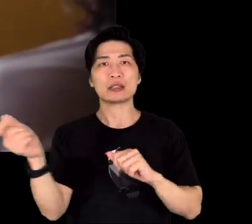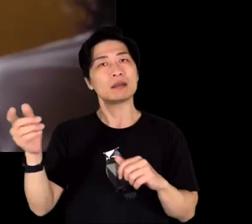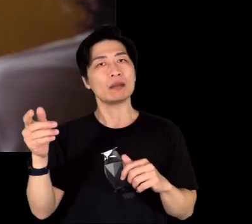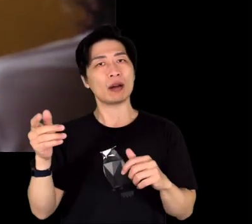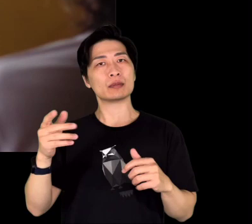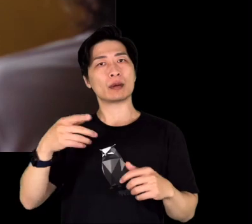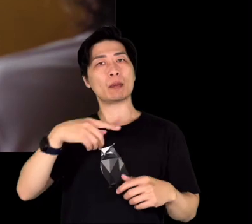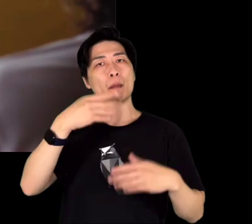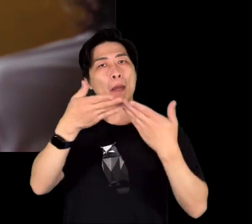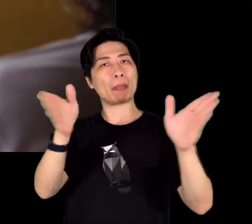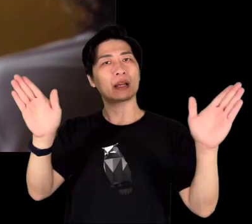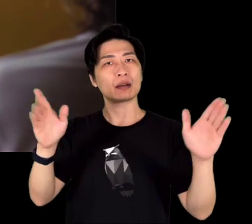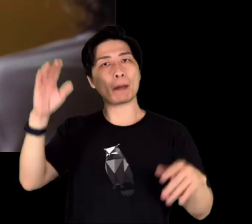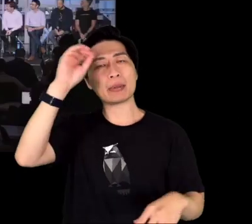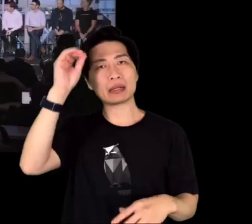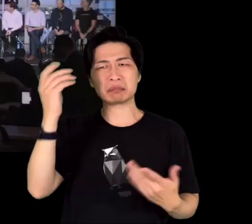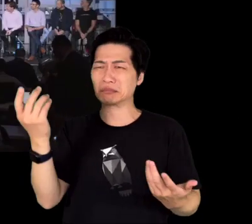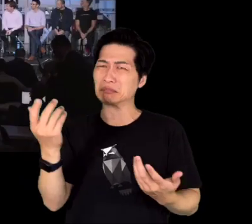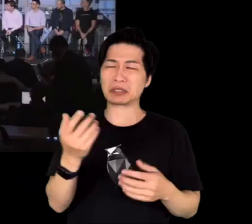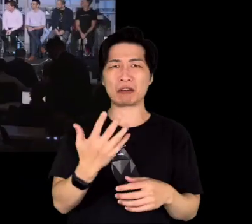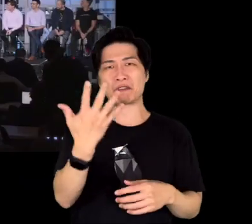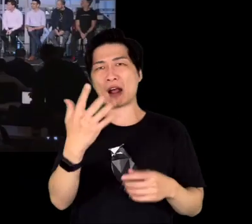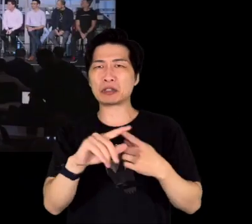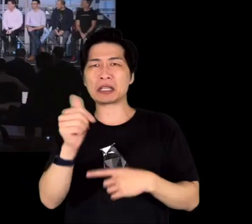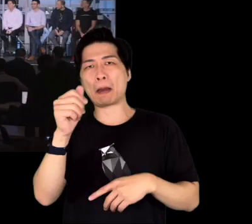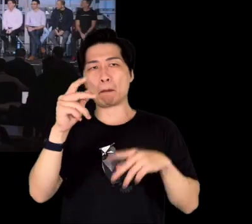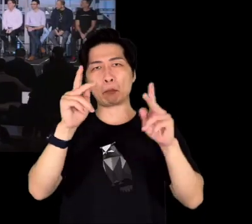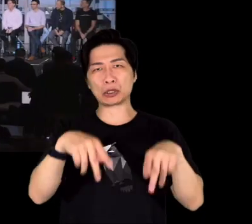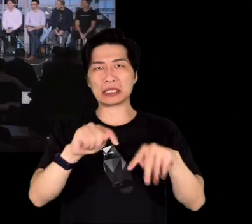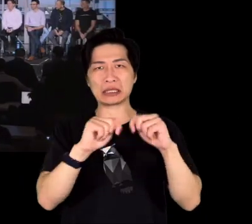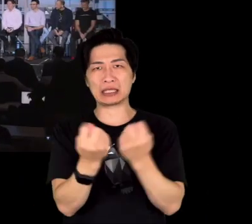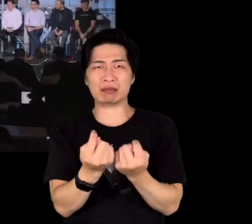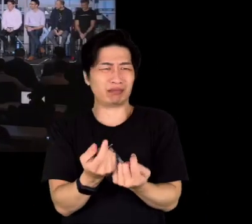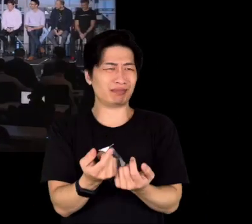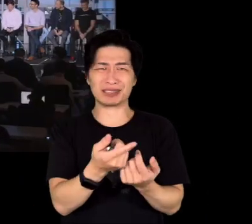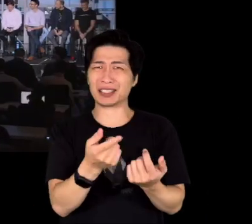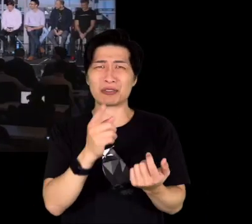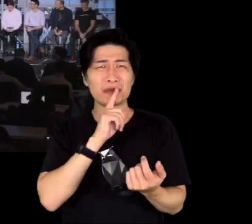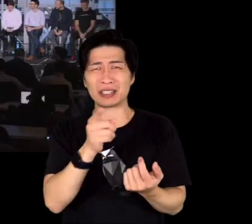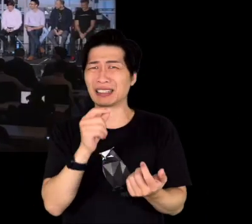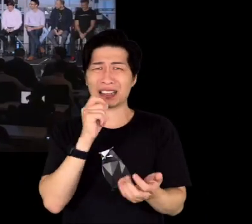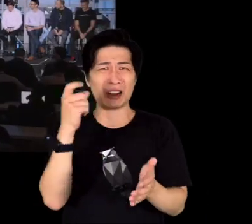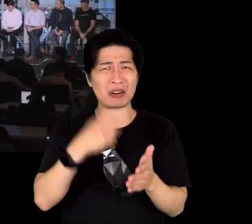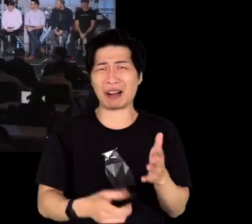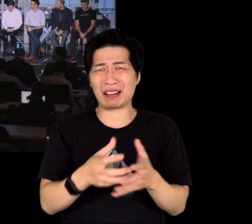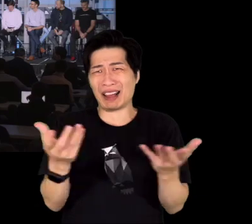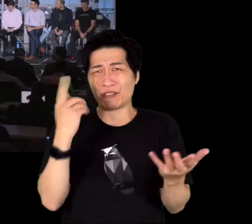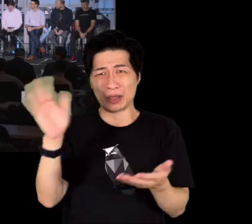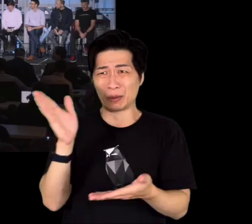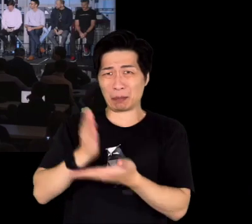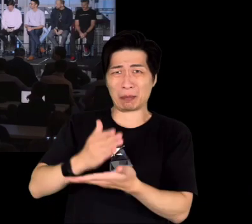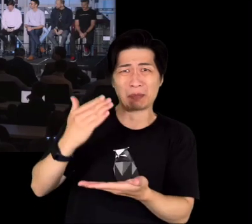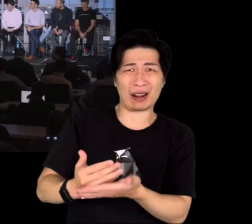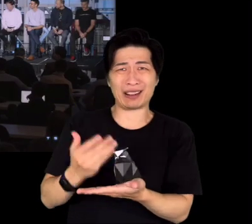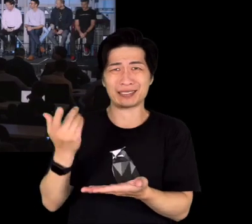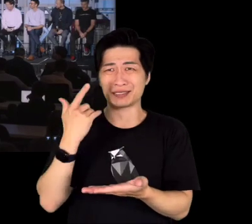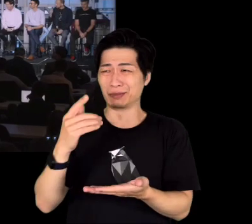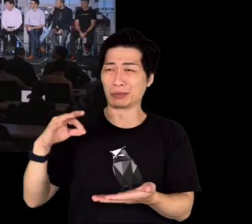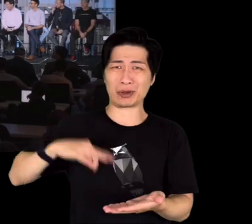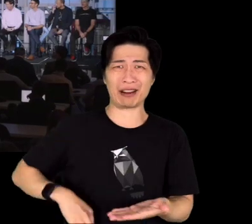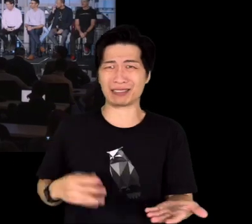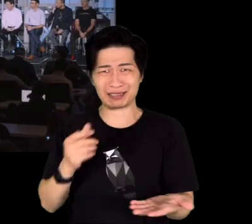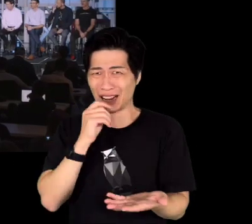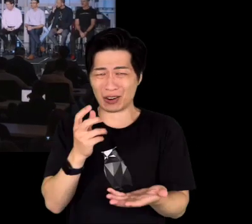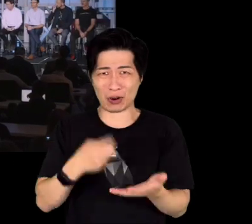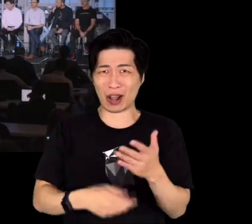ability to shift public opinion. Add the fact that it would require no more than a 5 to 10 person team, which would be a fraction of a percent